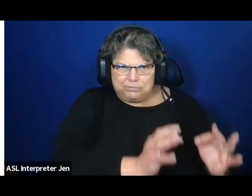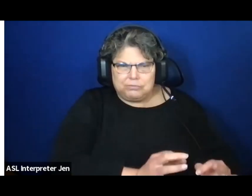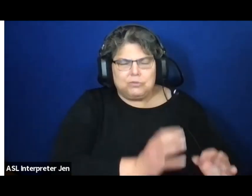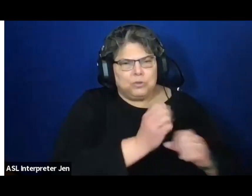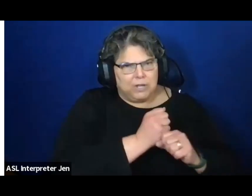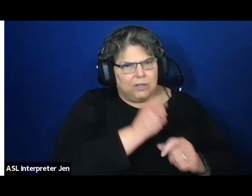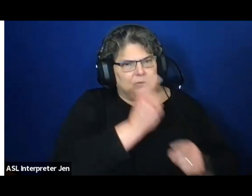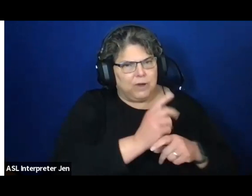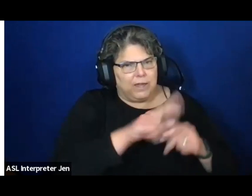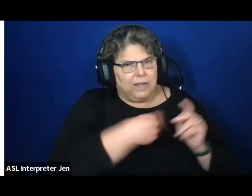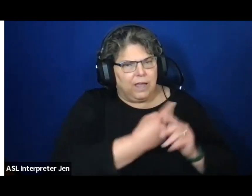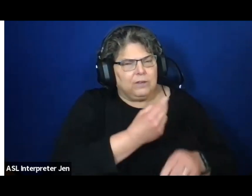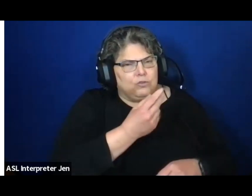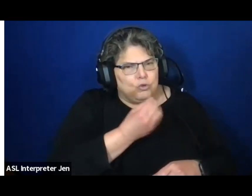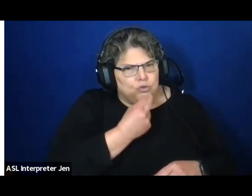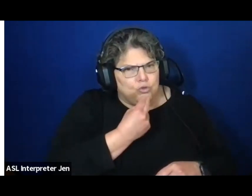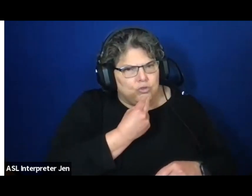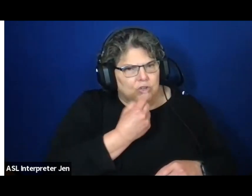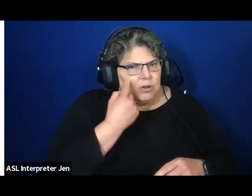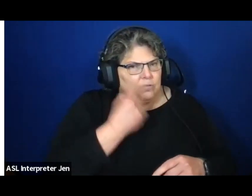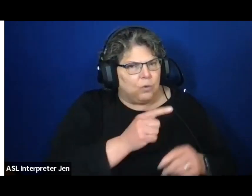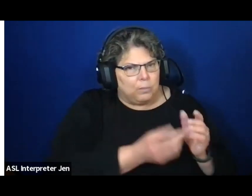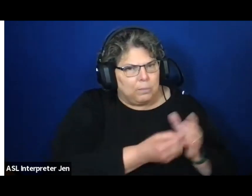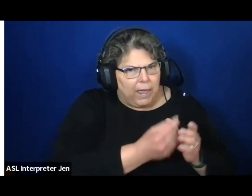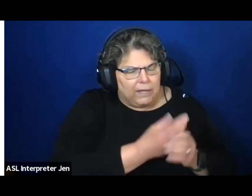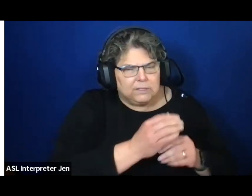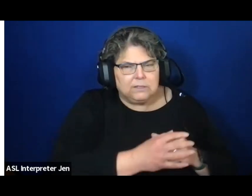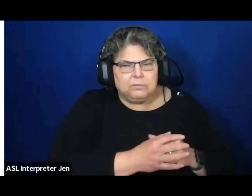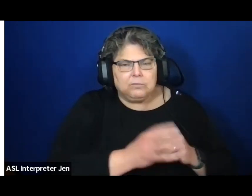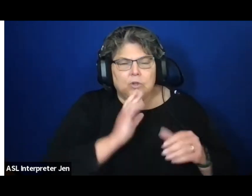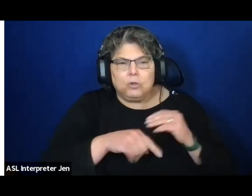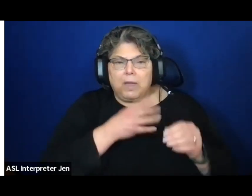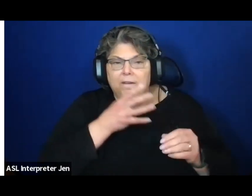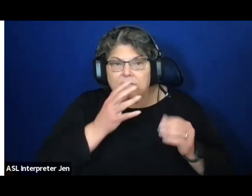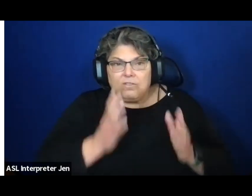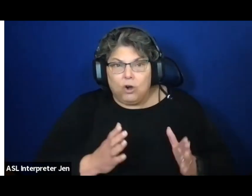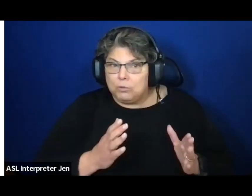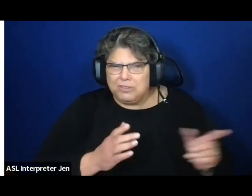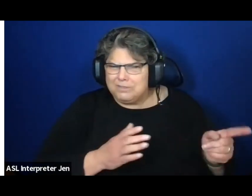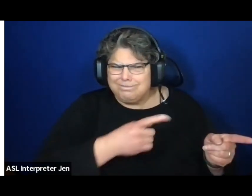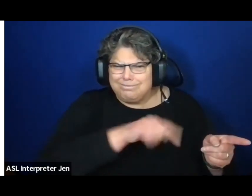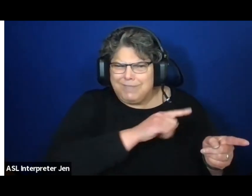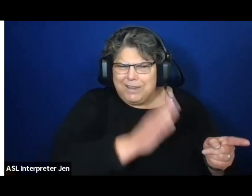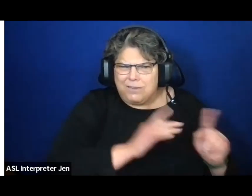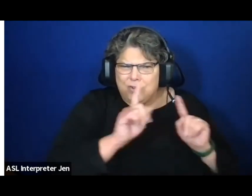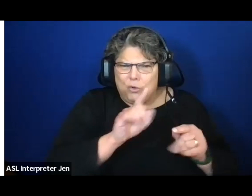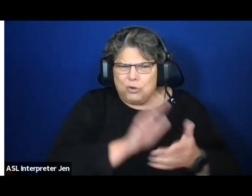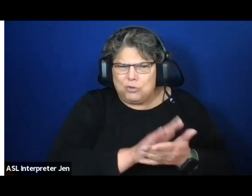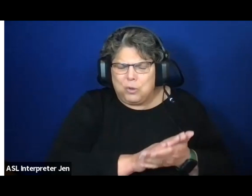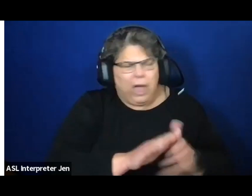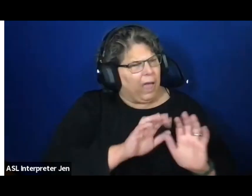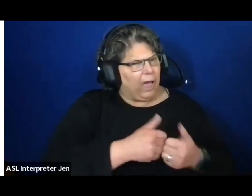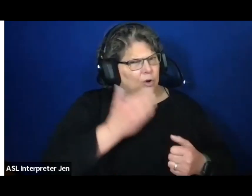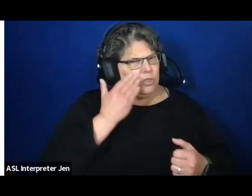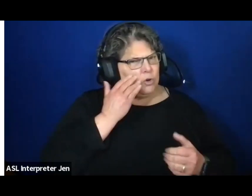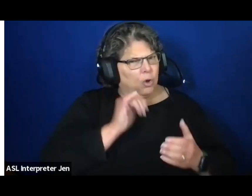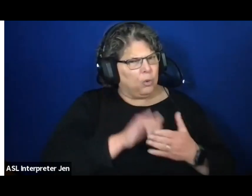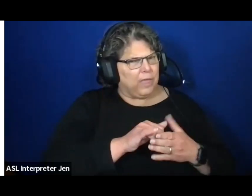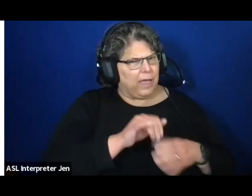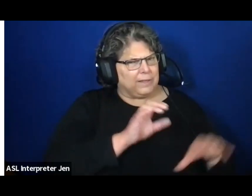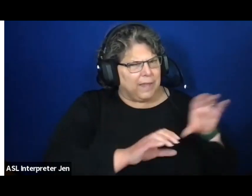availability, okay? But imagine, I'm talking about farmers who never went to school. How do they understand how to manage the